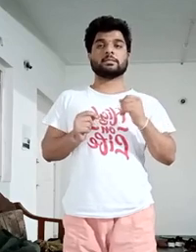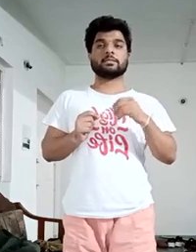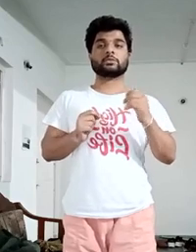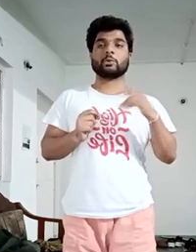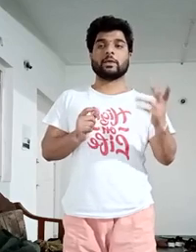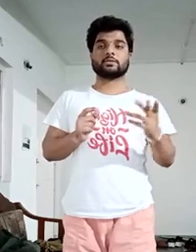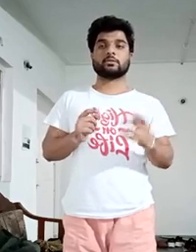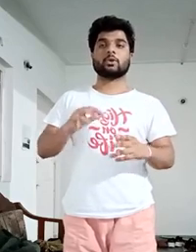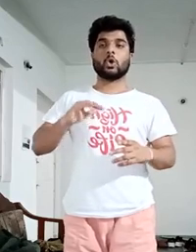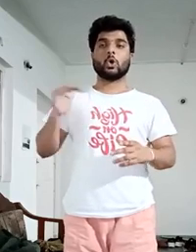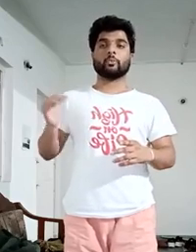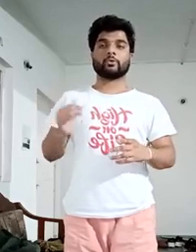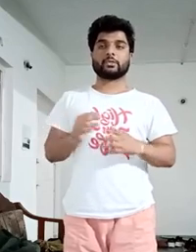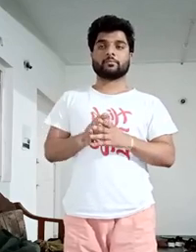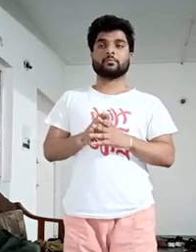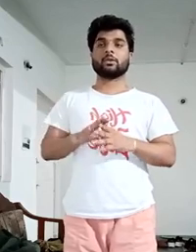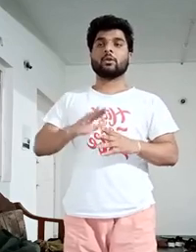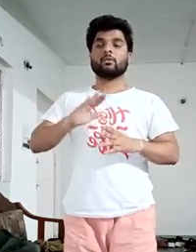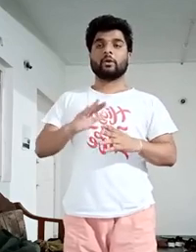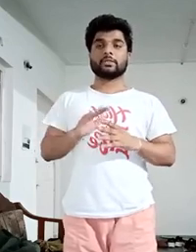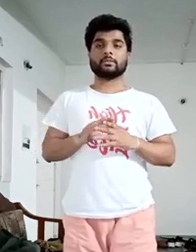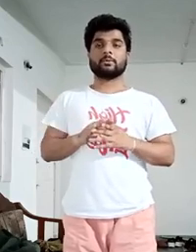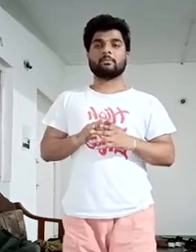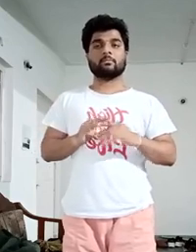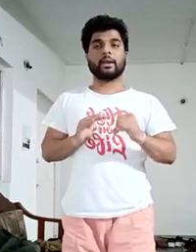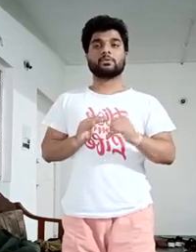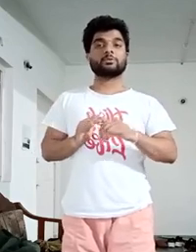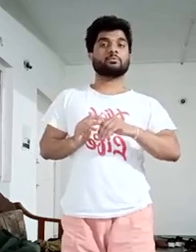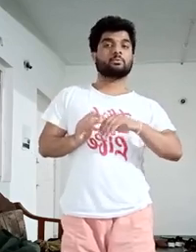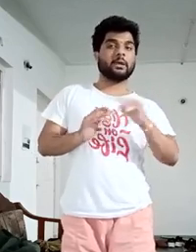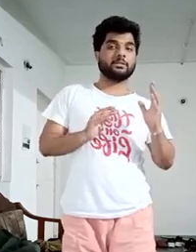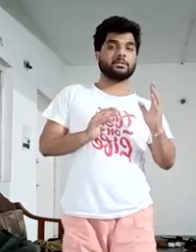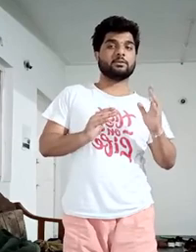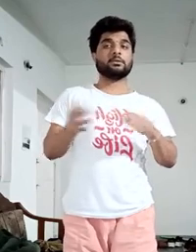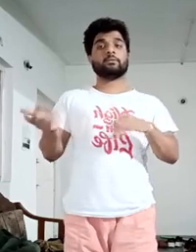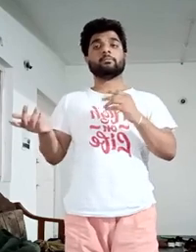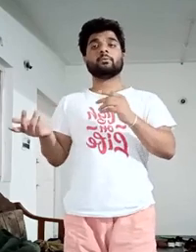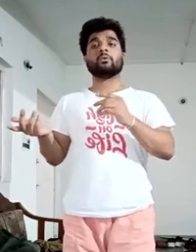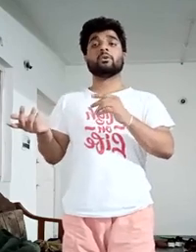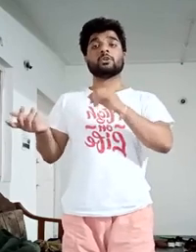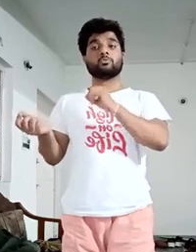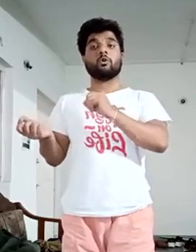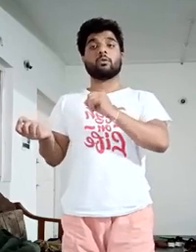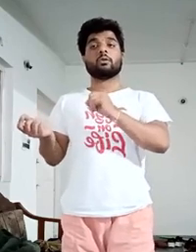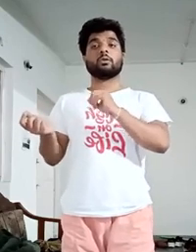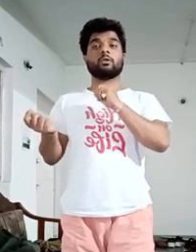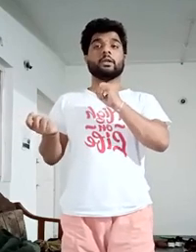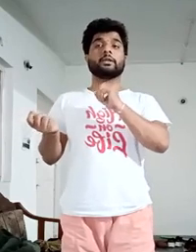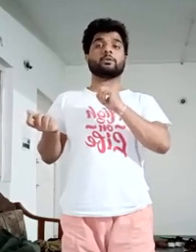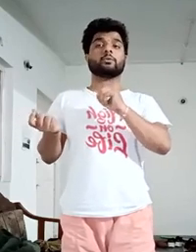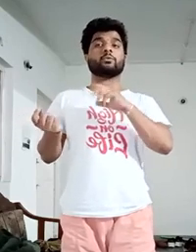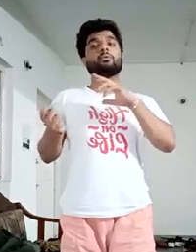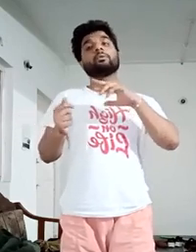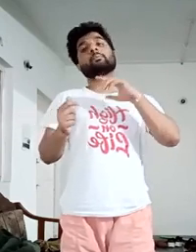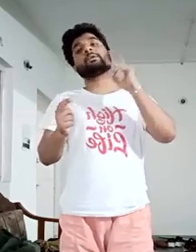is known as autoboxing. For example, byte to byte. Small letter to first